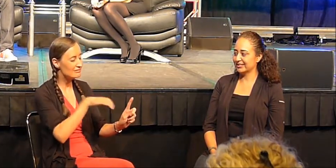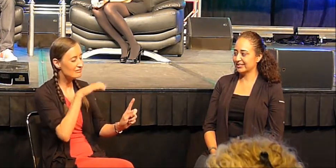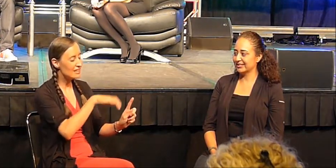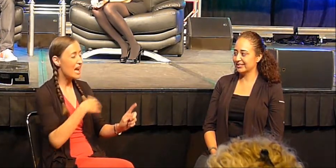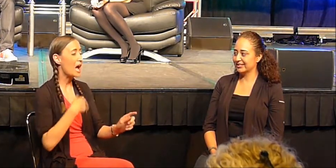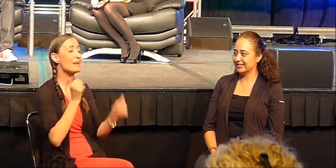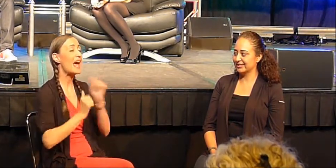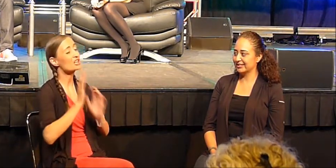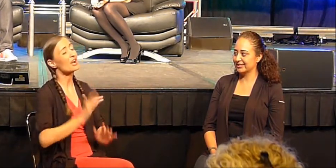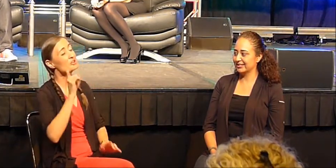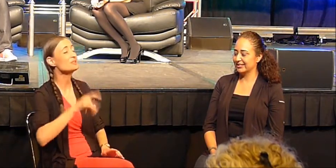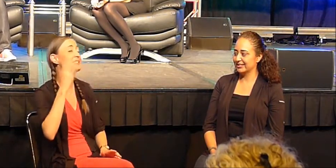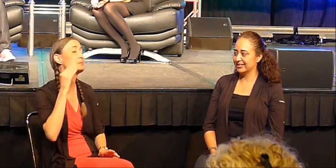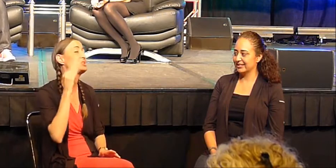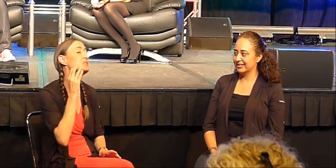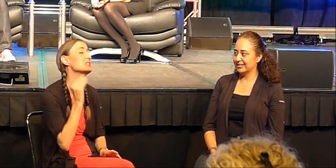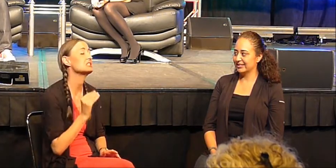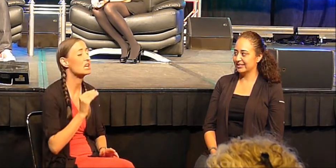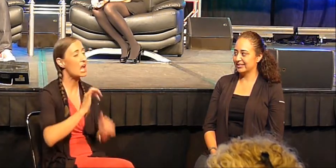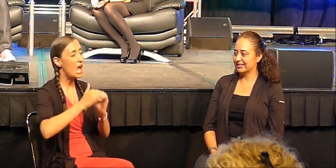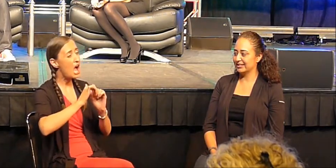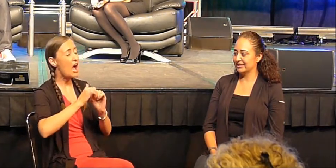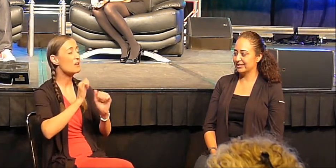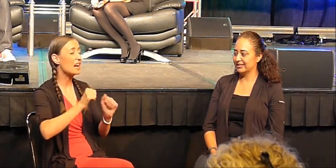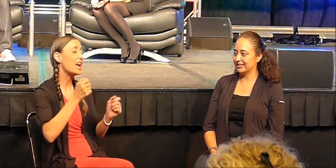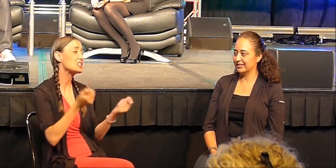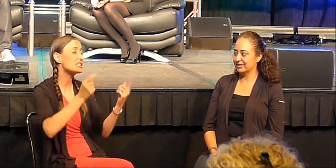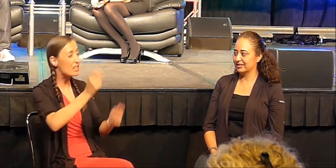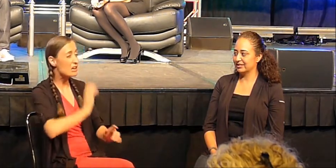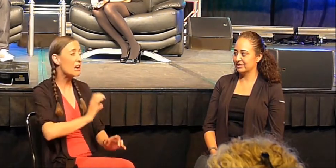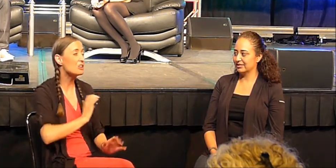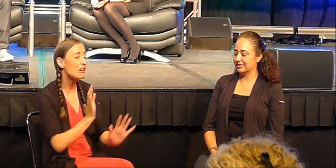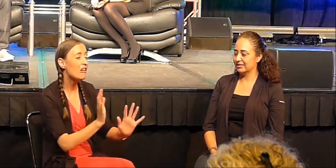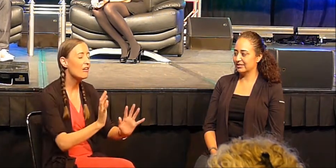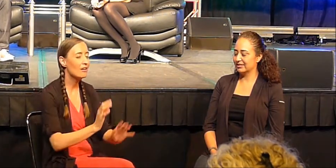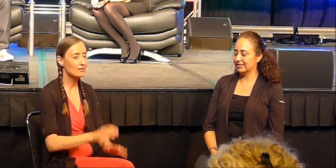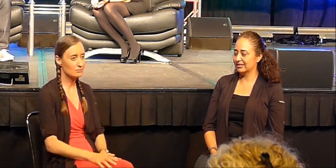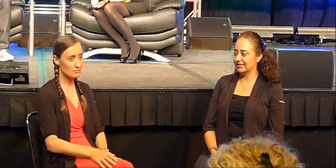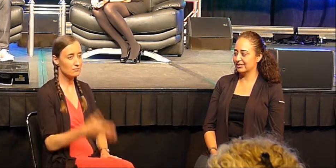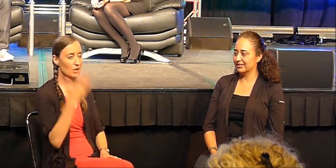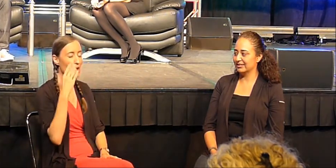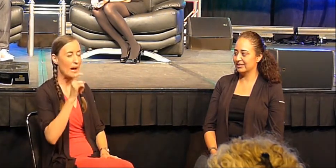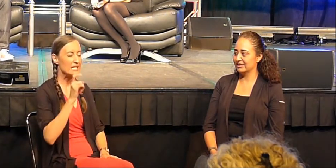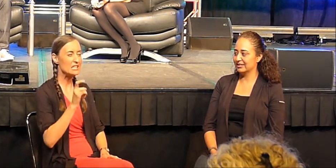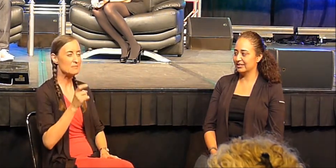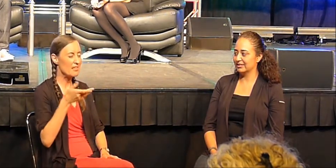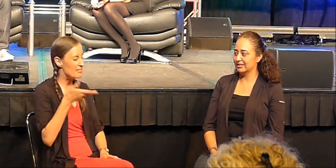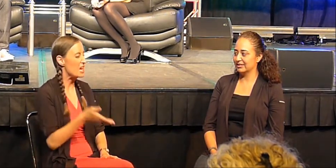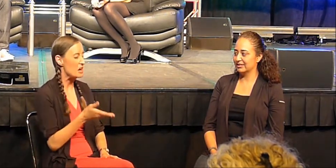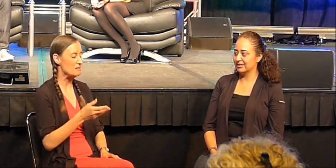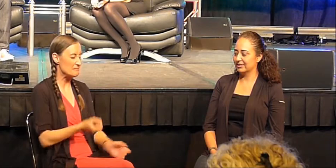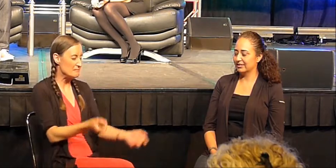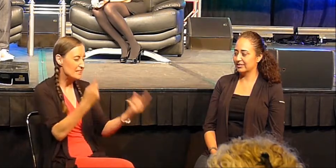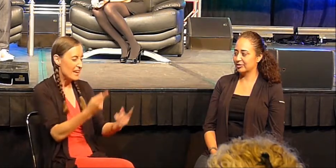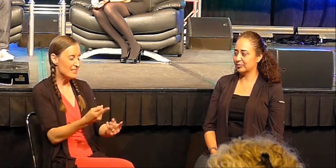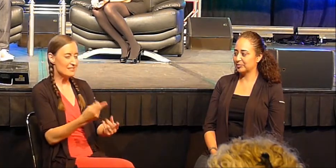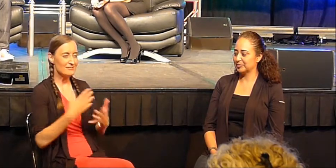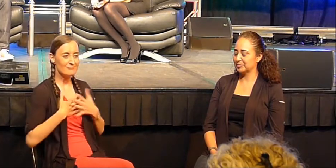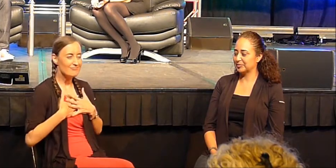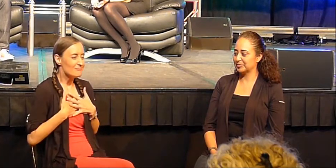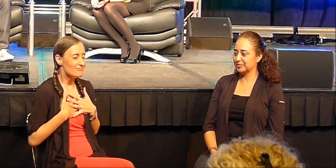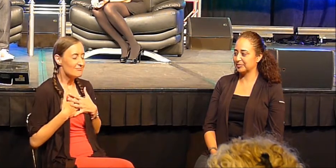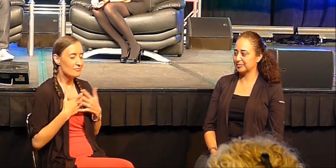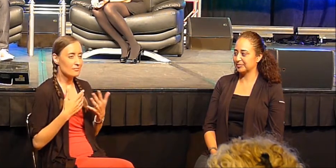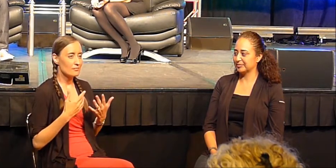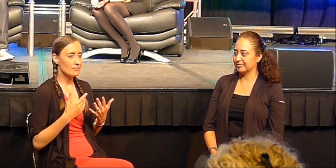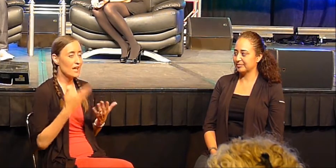there and experience it. How can I possibly, you know, all this stuff about needing to be, you know, in the moment and experience the Twister. And I